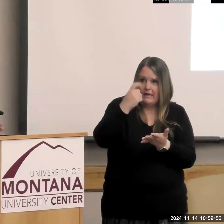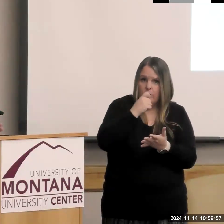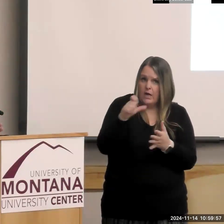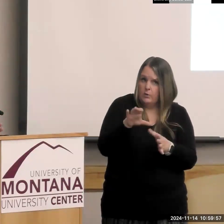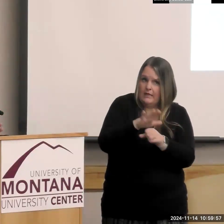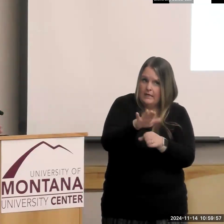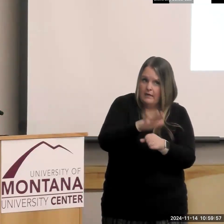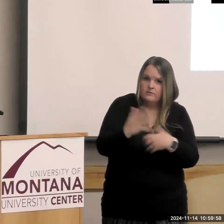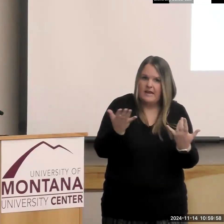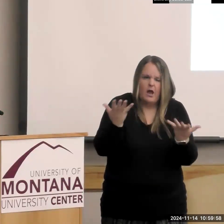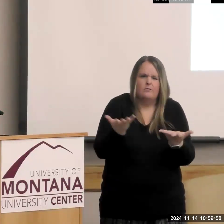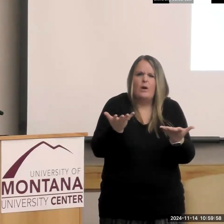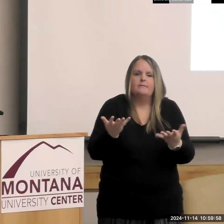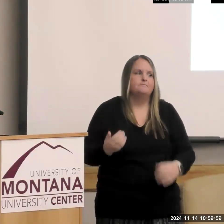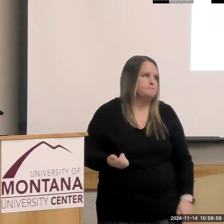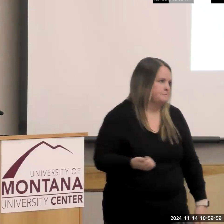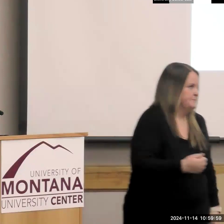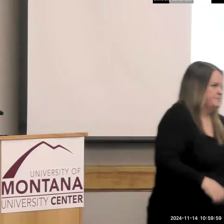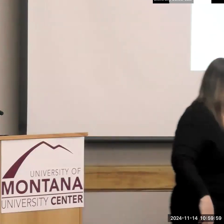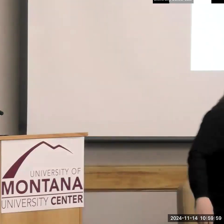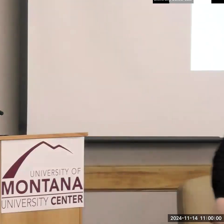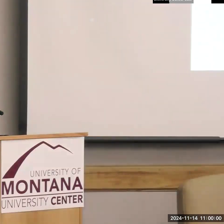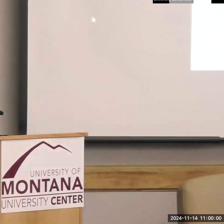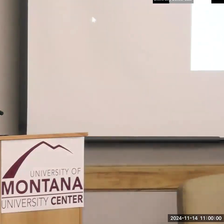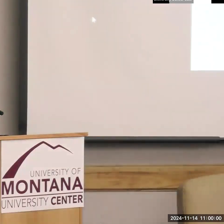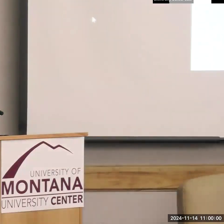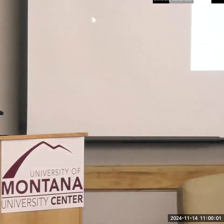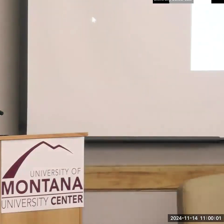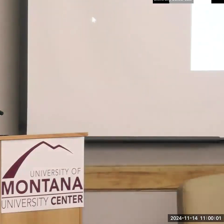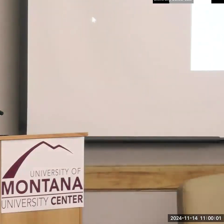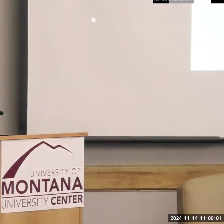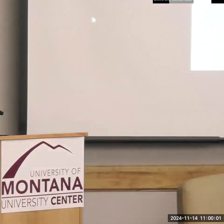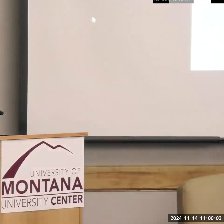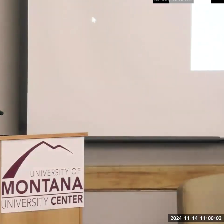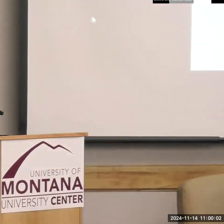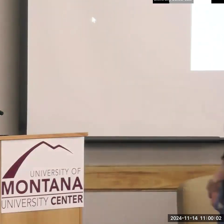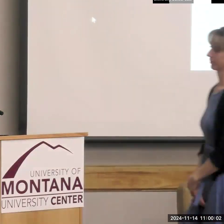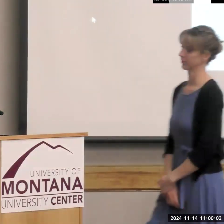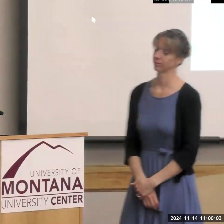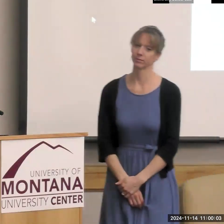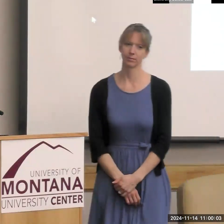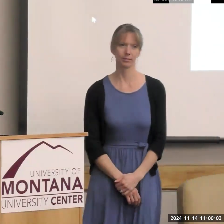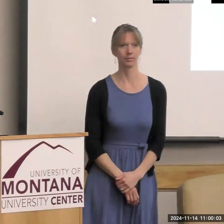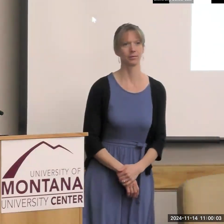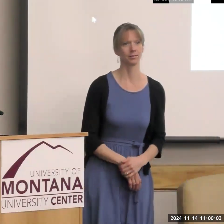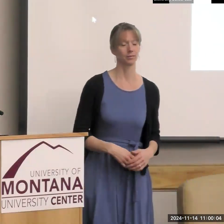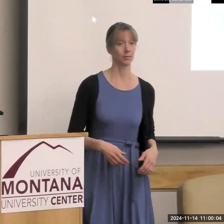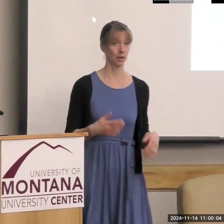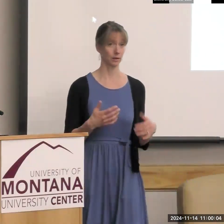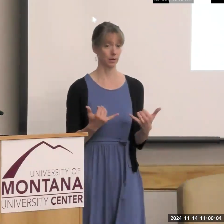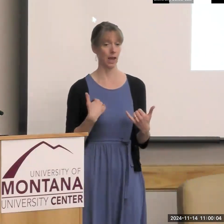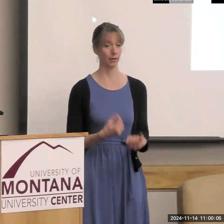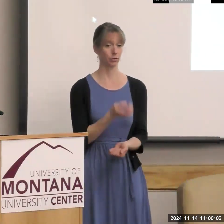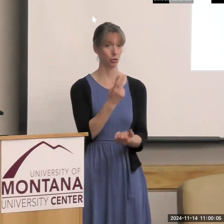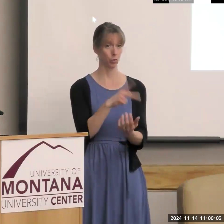so then what? We've got two projects that we're doing right now that I made reference to. One